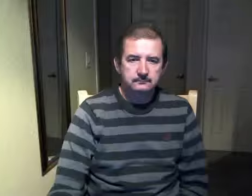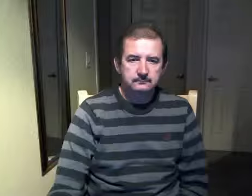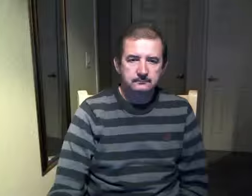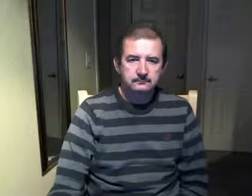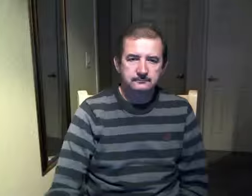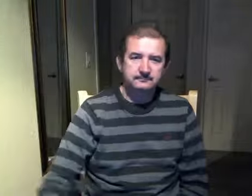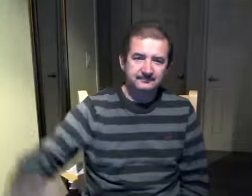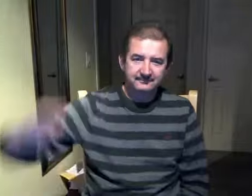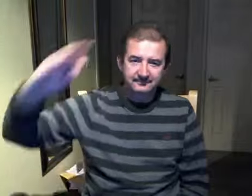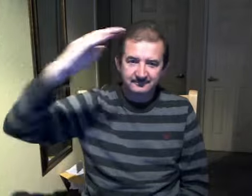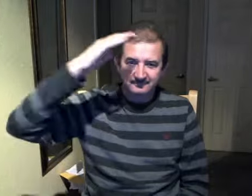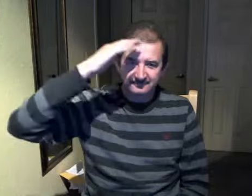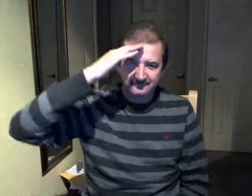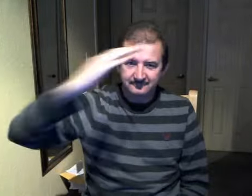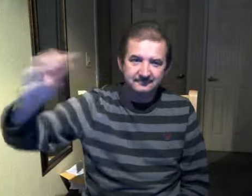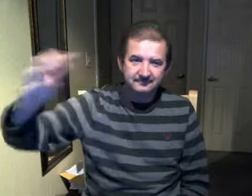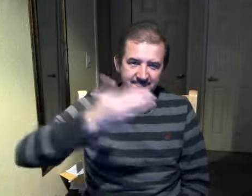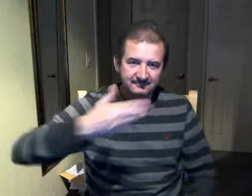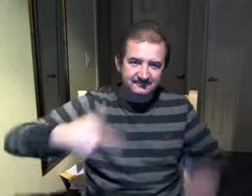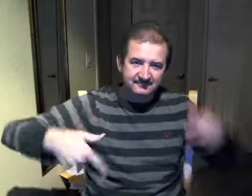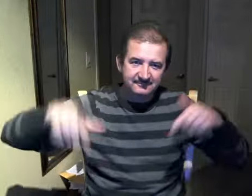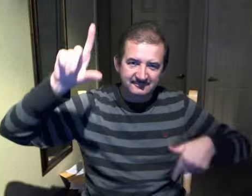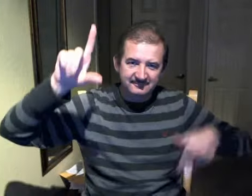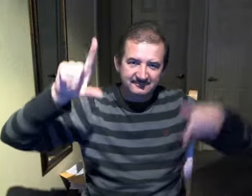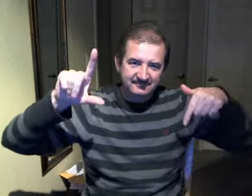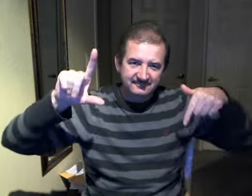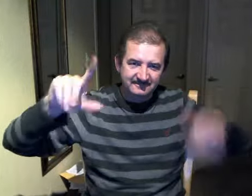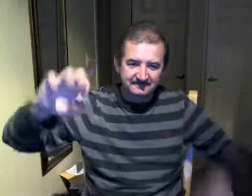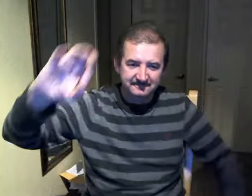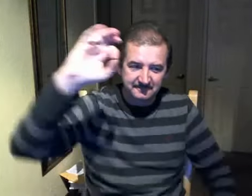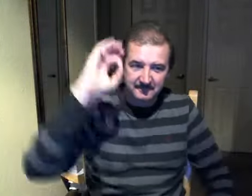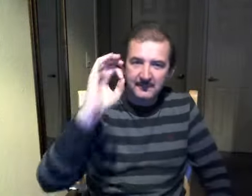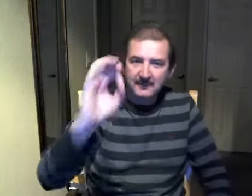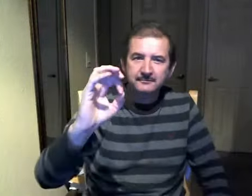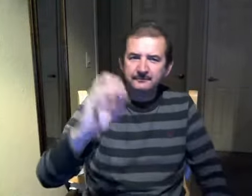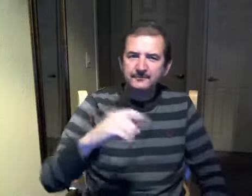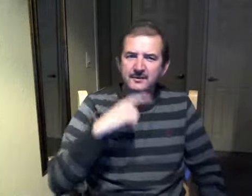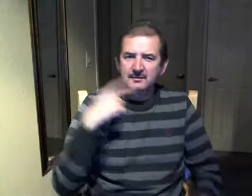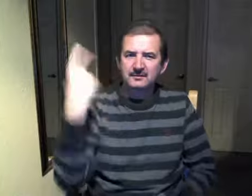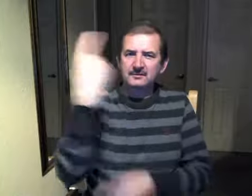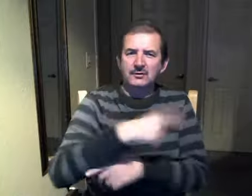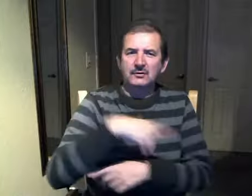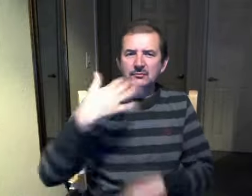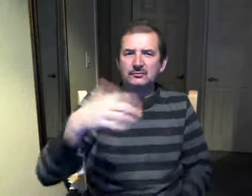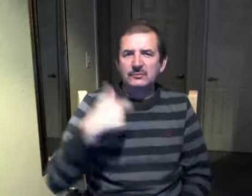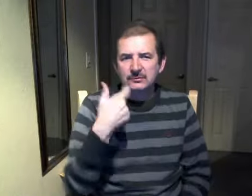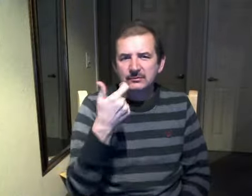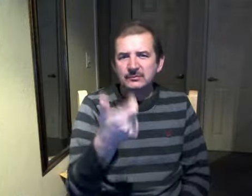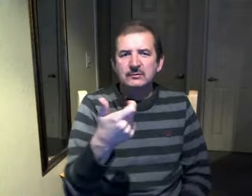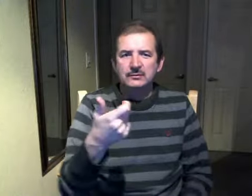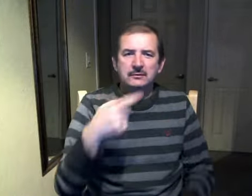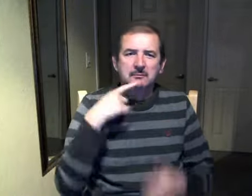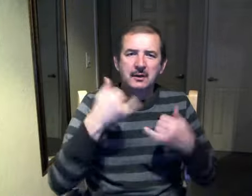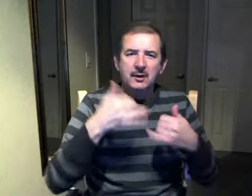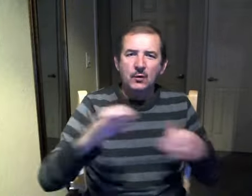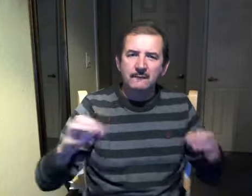I'm always on some new life-stopping diet, and it is quite much. It's just me, me, and I'm actually going